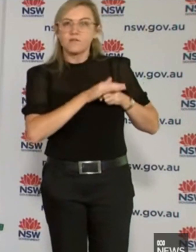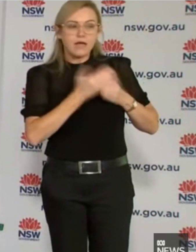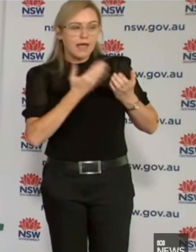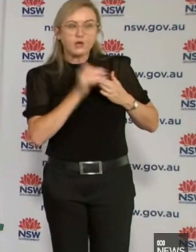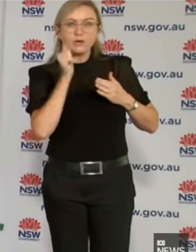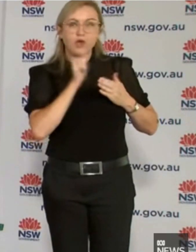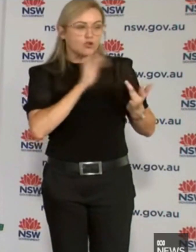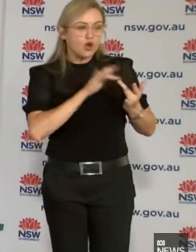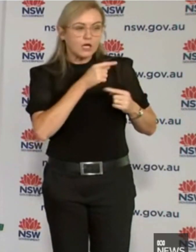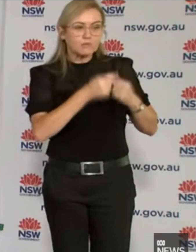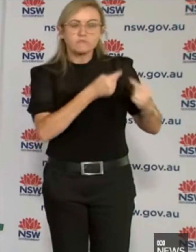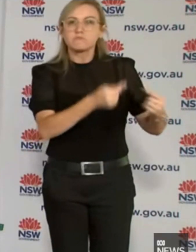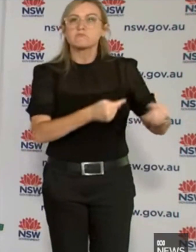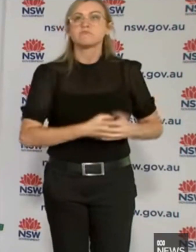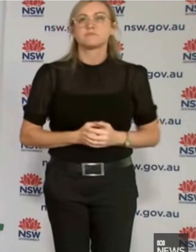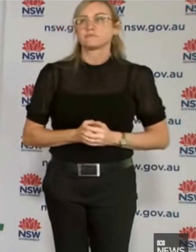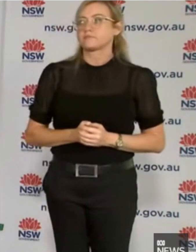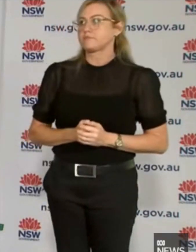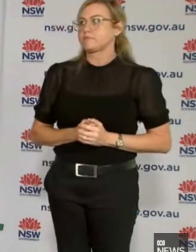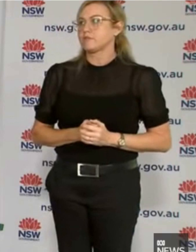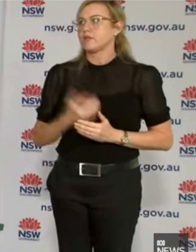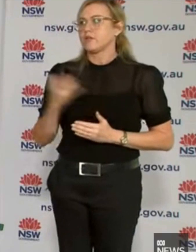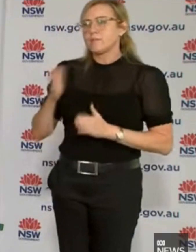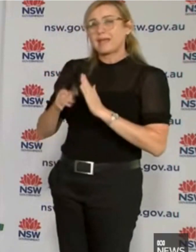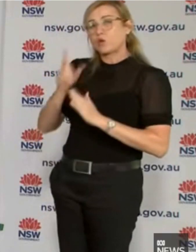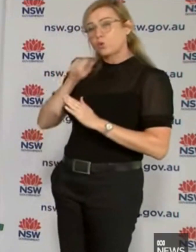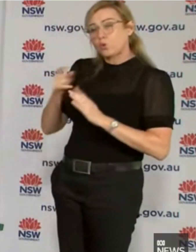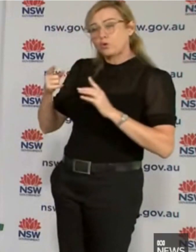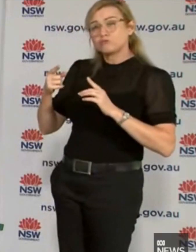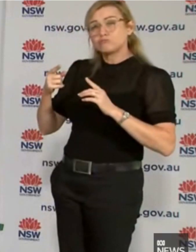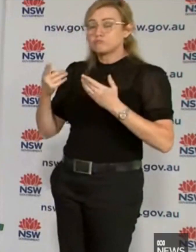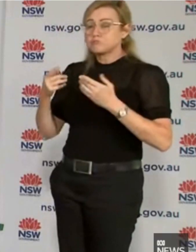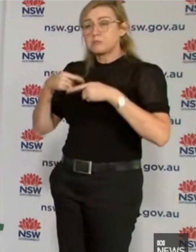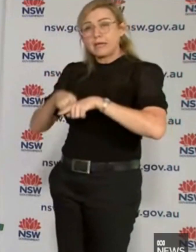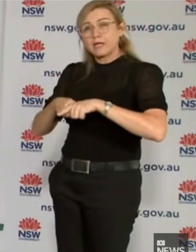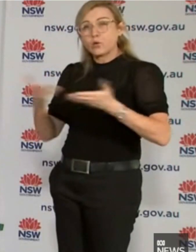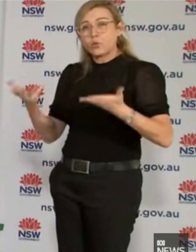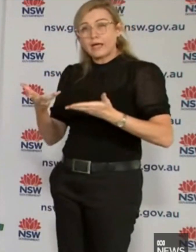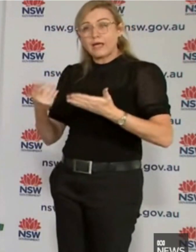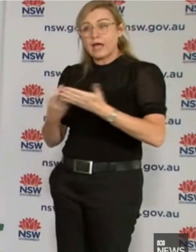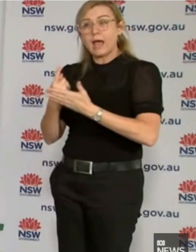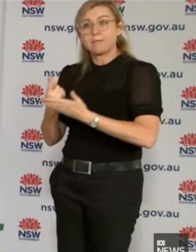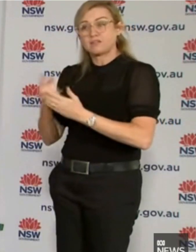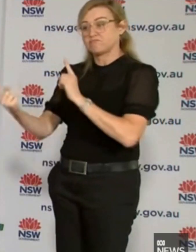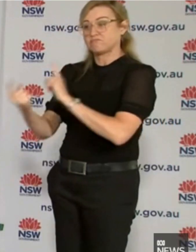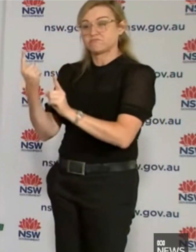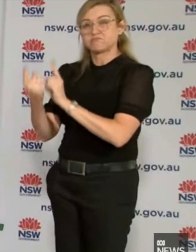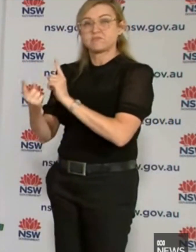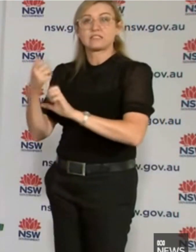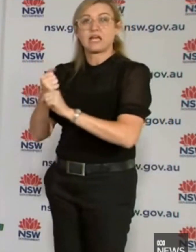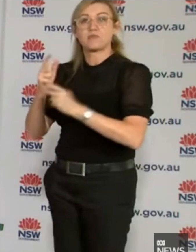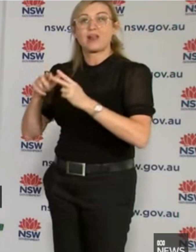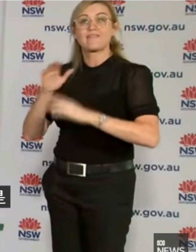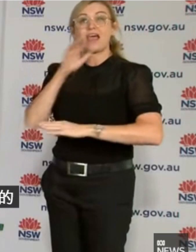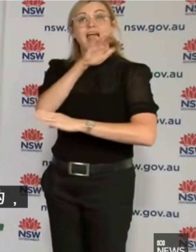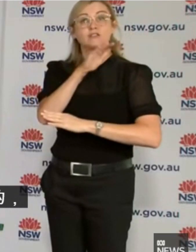in due course. So it could be different per setting. So it could be different per setting. Say if you're outside, you wouldn't then have to isolate. That sort of thing.